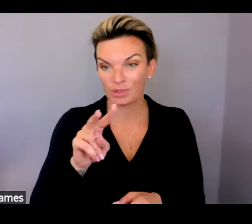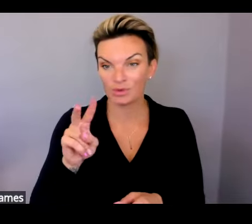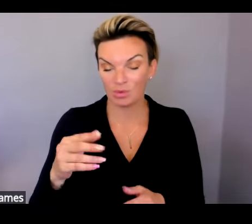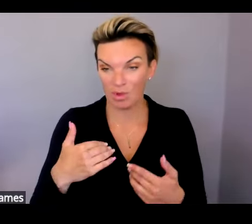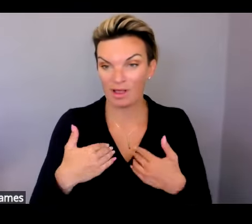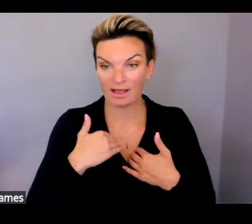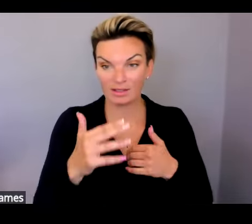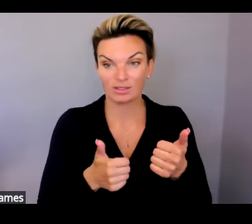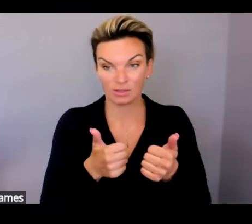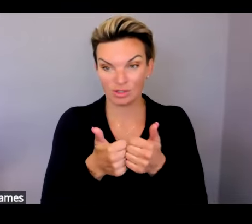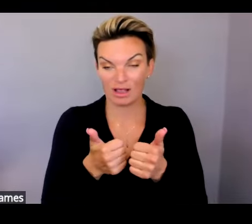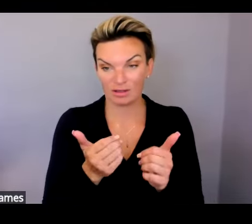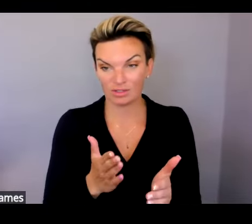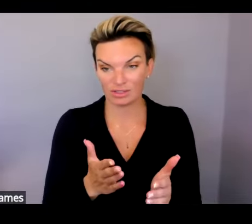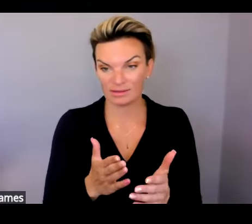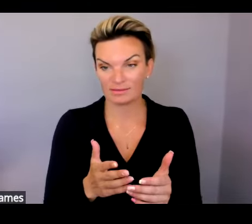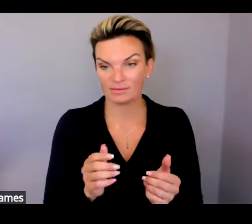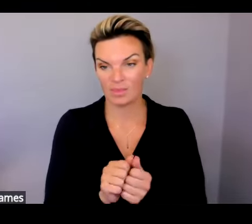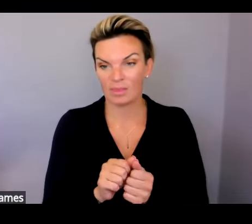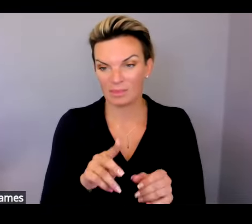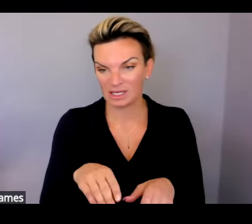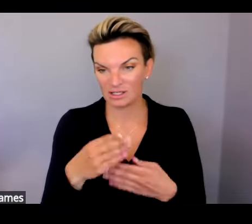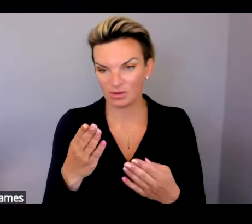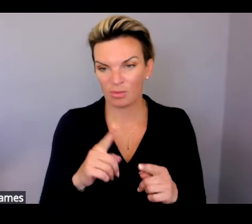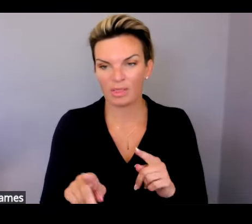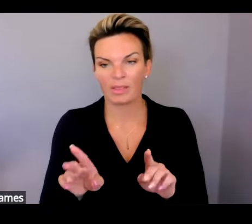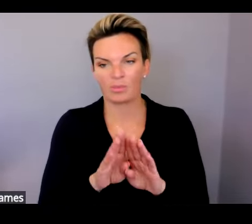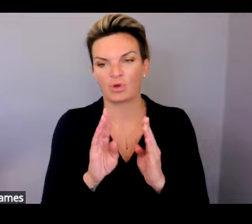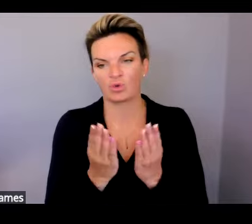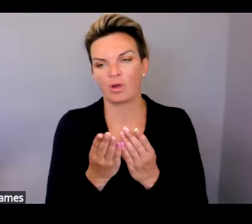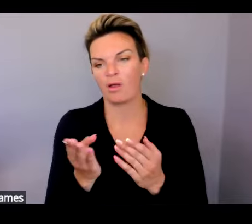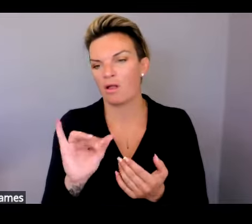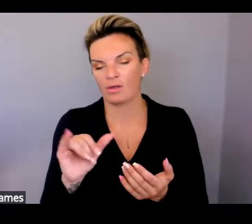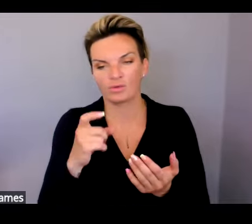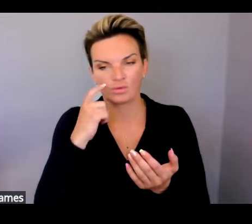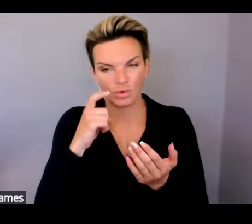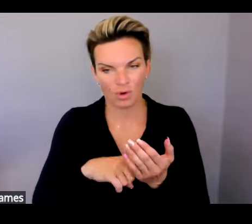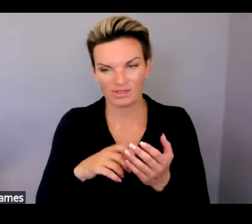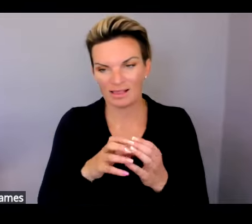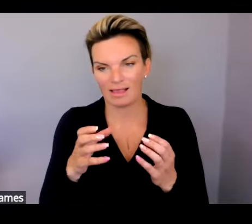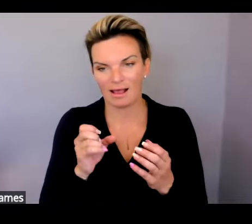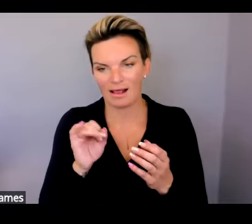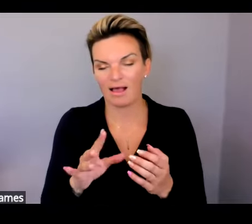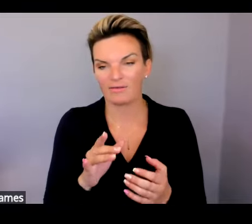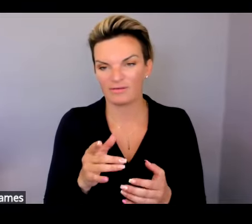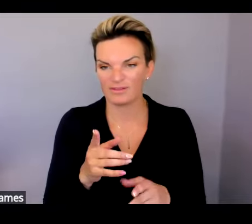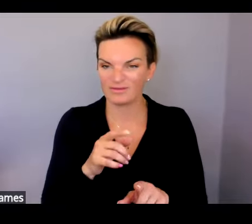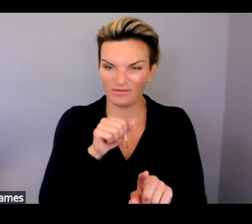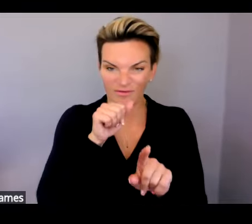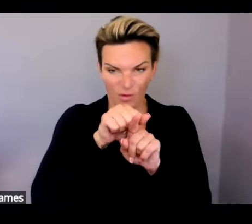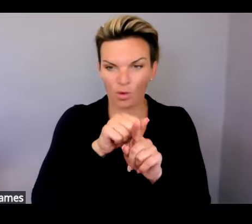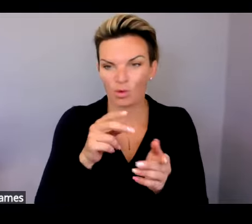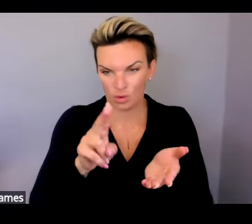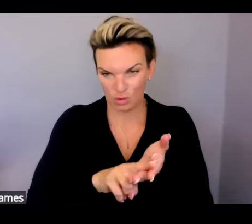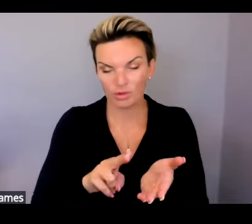challenges to petitions, but the Bureau also noticed a lot of forgeries. And so it